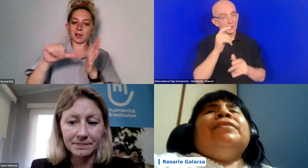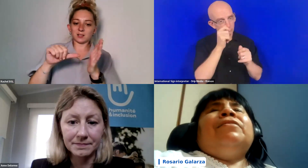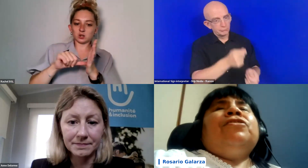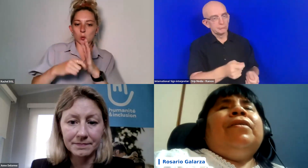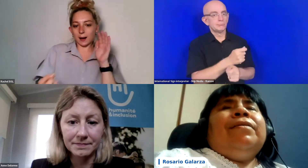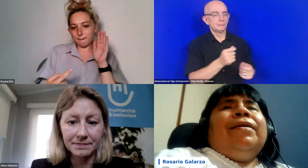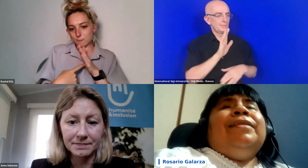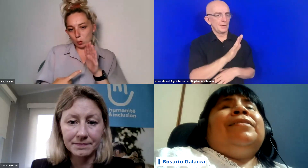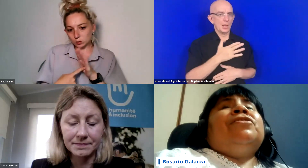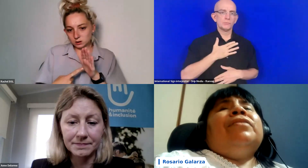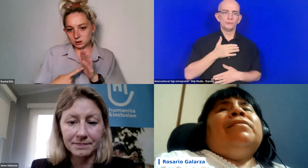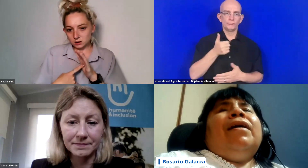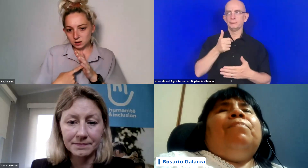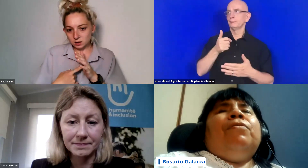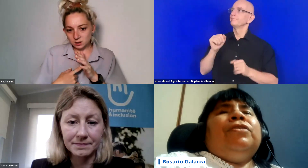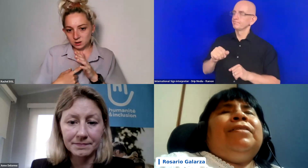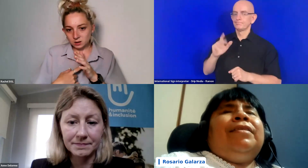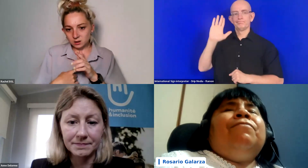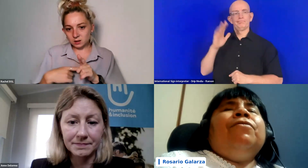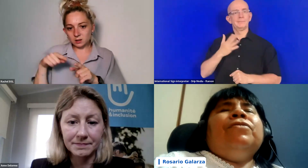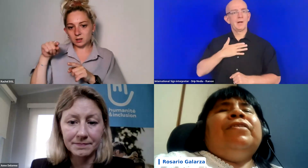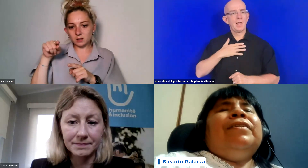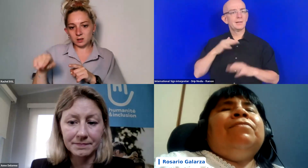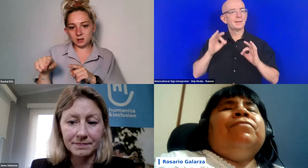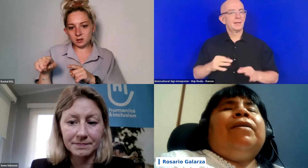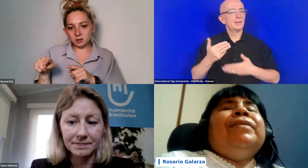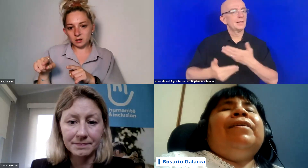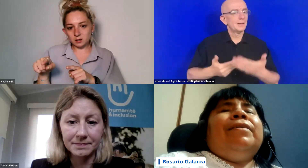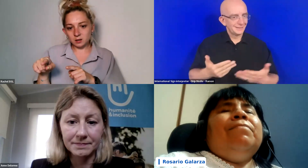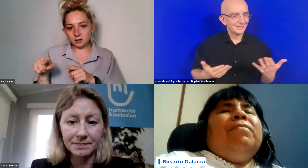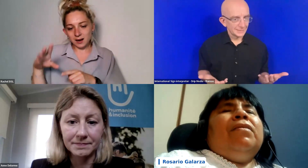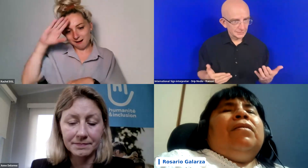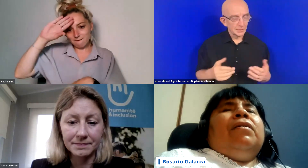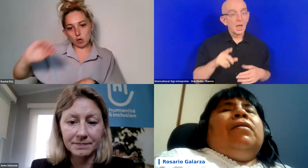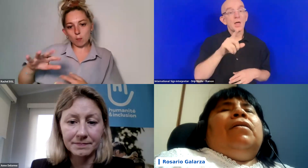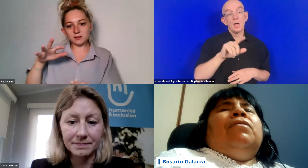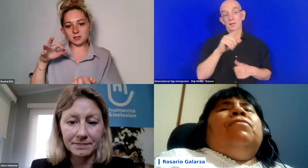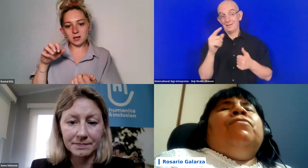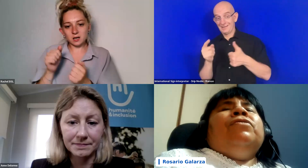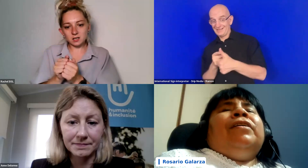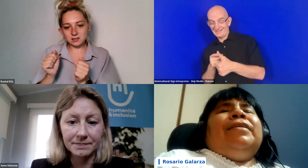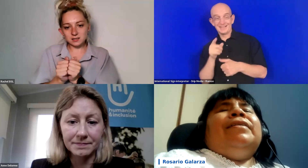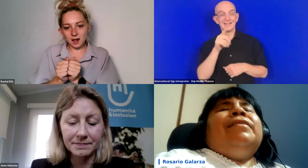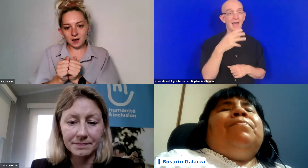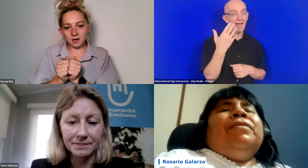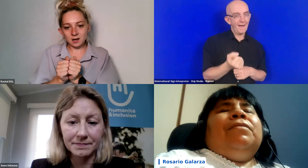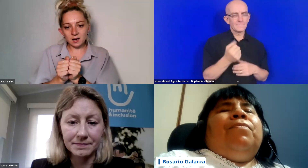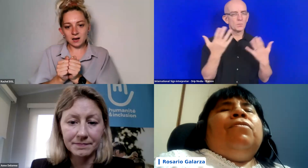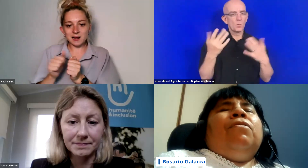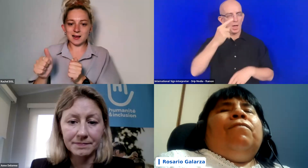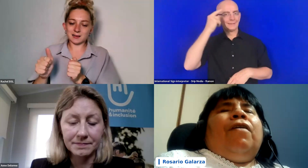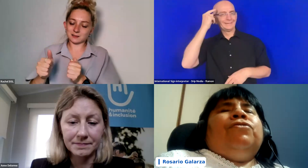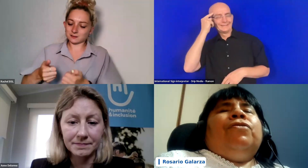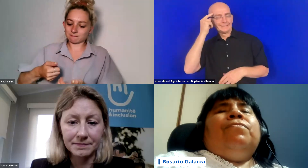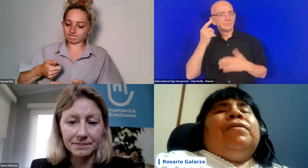take an intersectional approach is that informed consent is fundamentally rooted in the